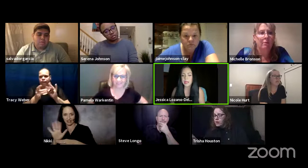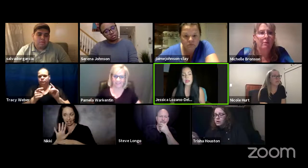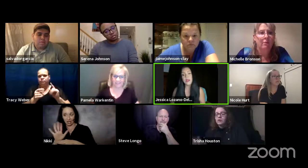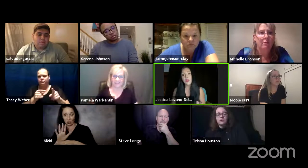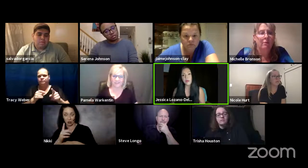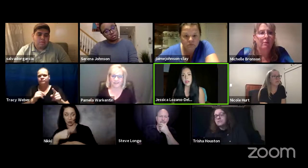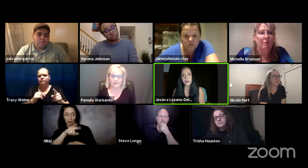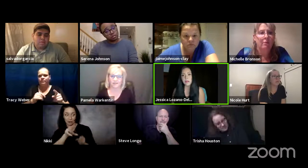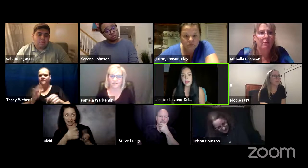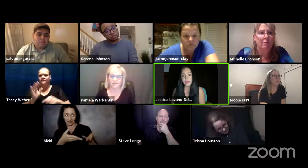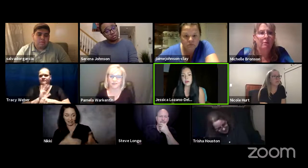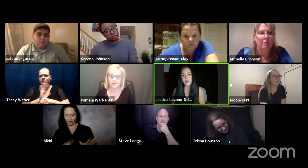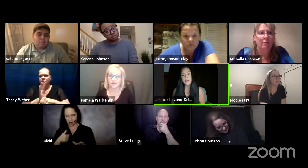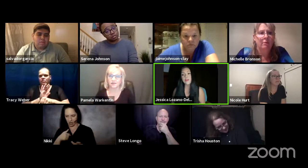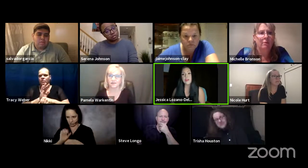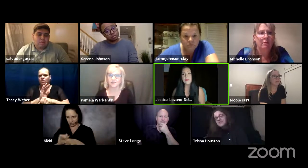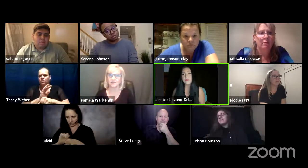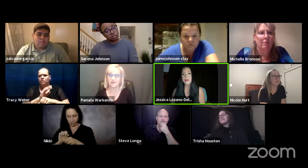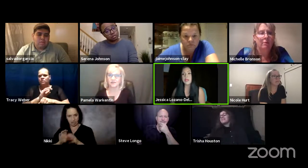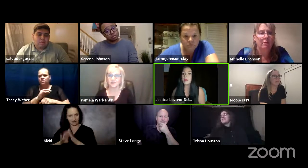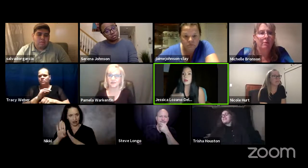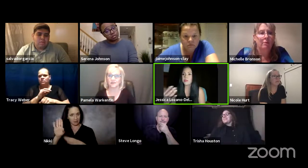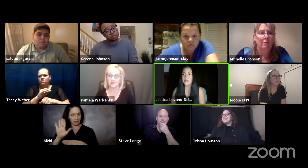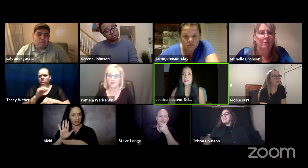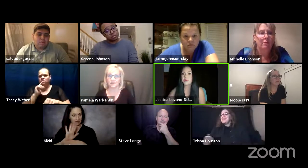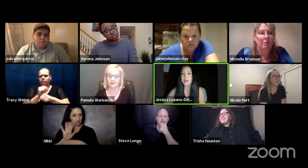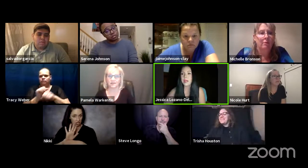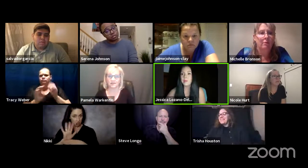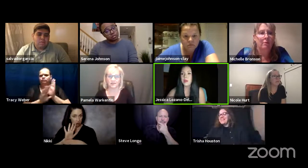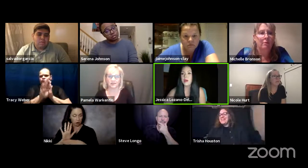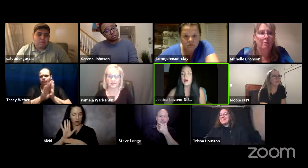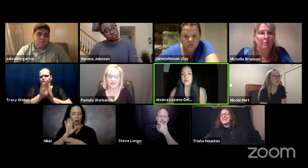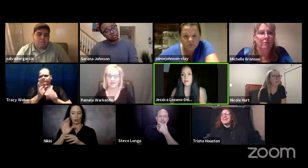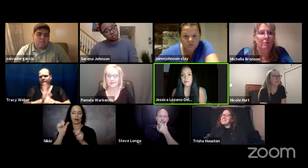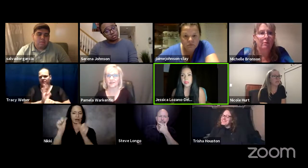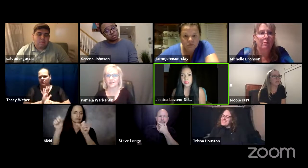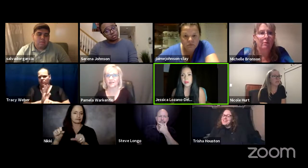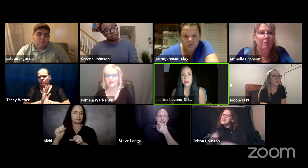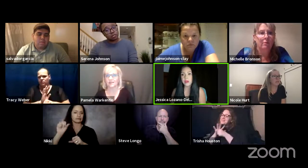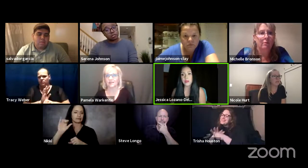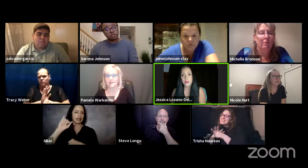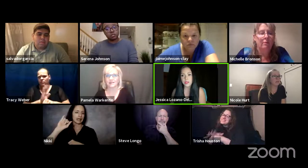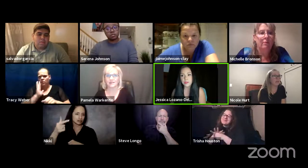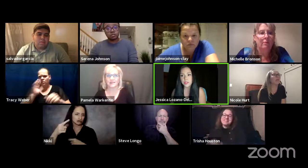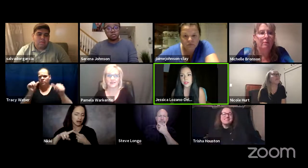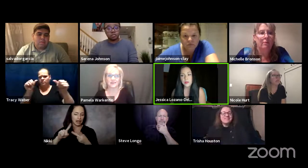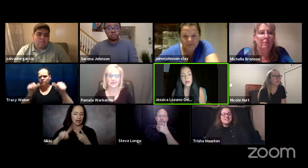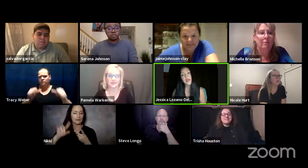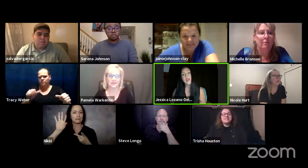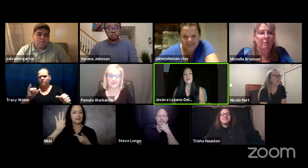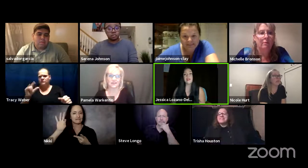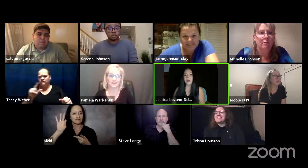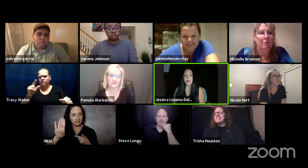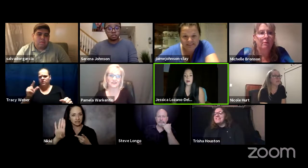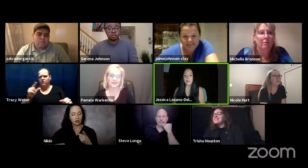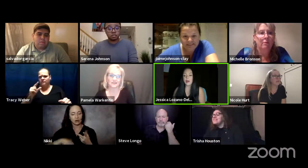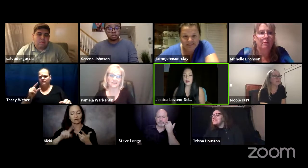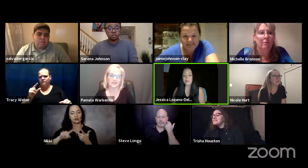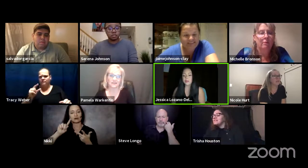meeting, creating a video, and they're going to be putting it on their Instagram, on their Facebook, on their YouTube, and then I'll also